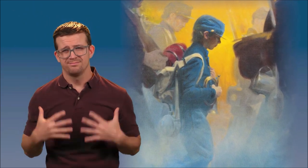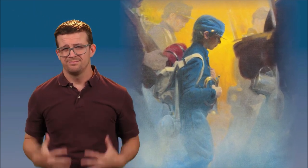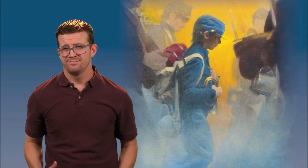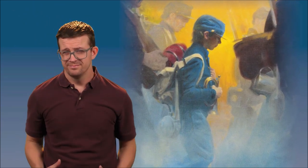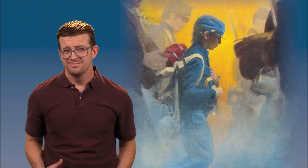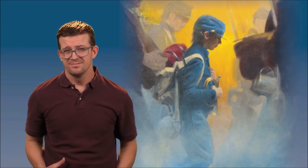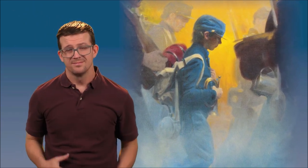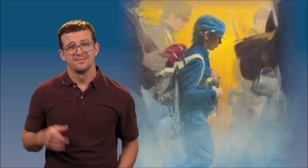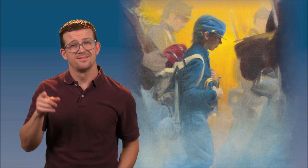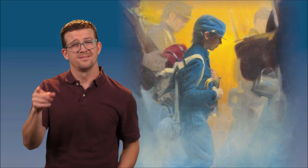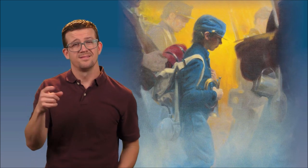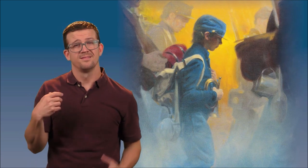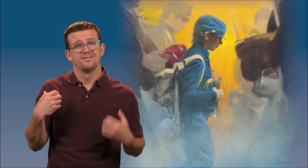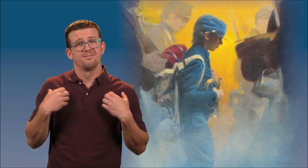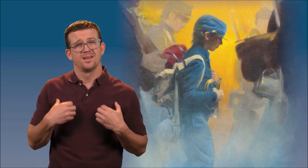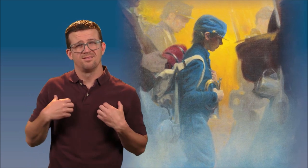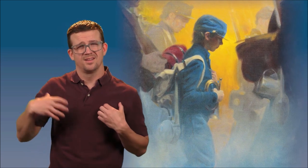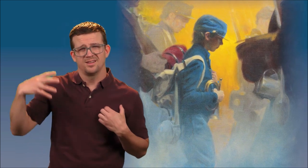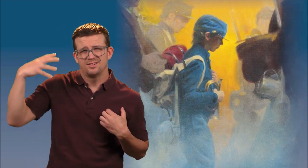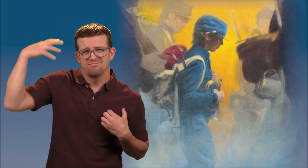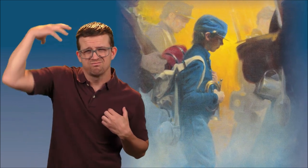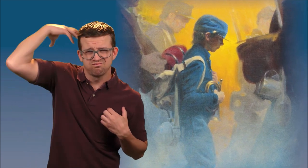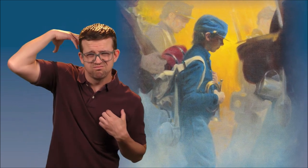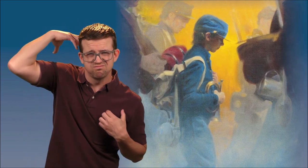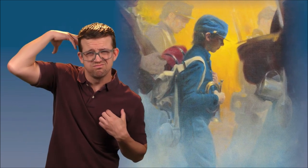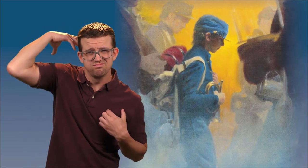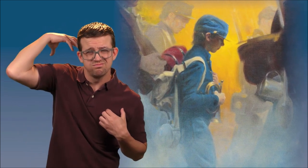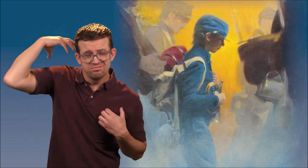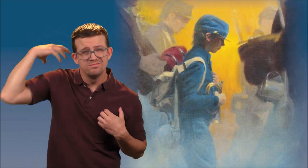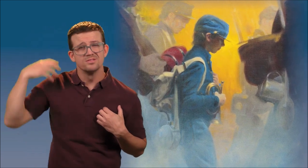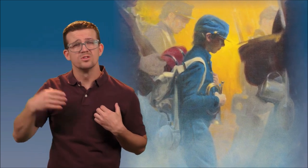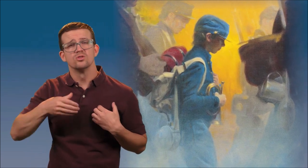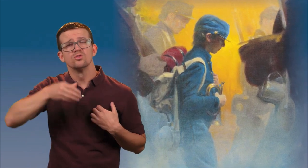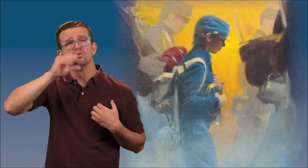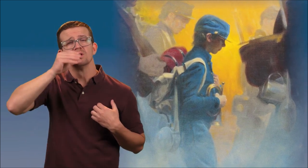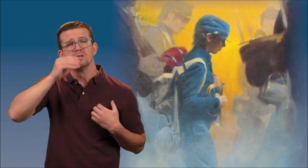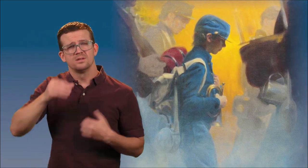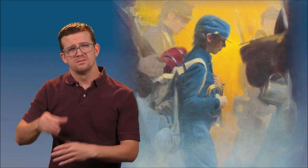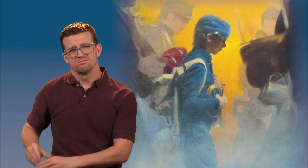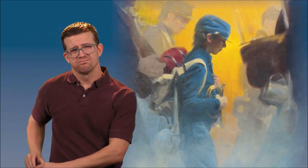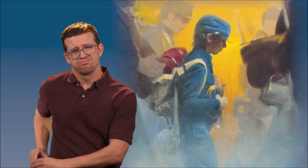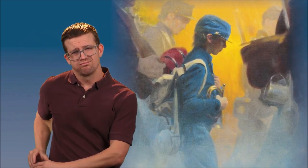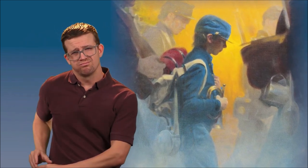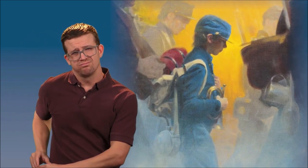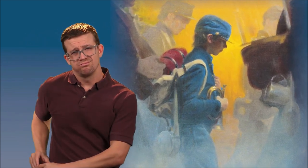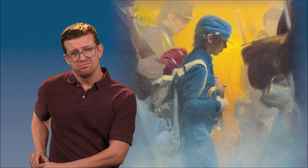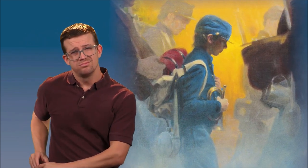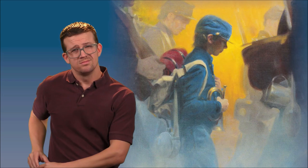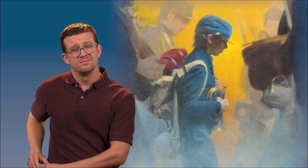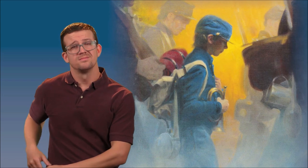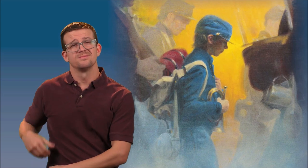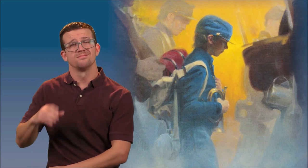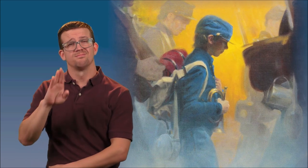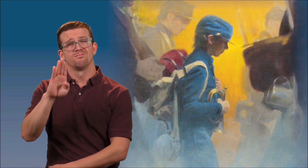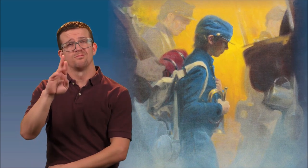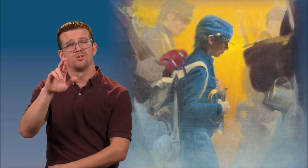In one cloud of dust marched a young boy in a blue uniform with a full